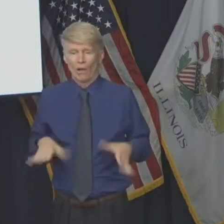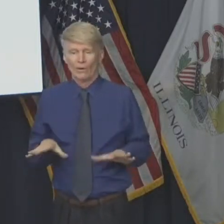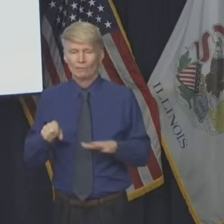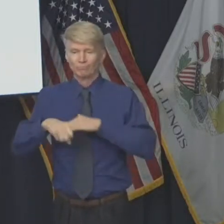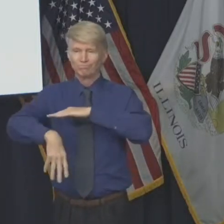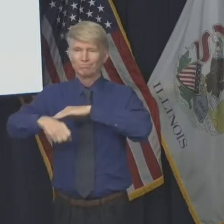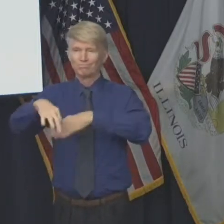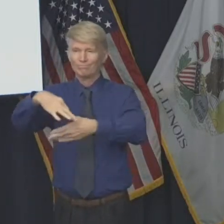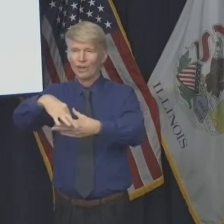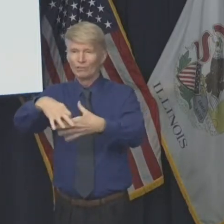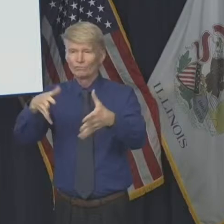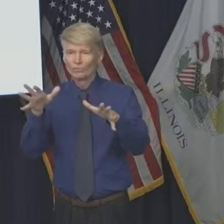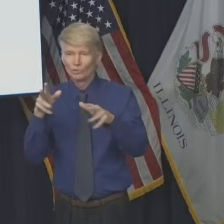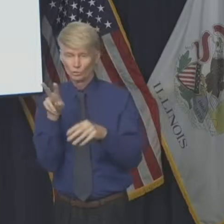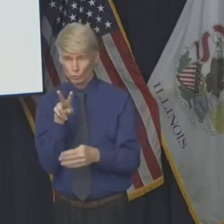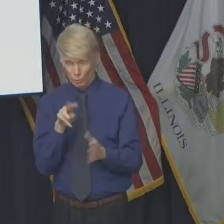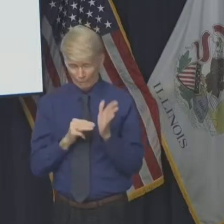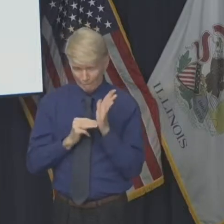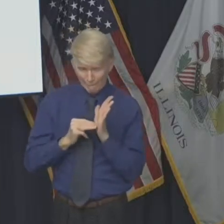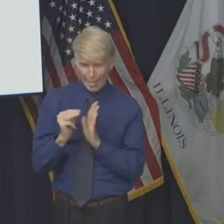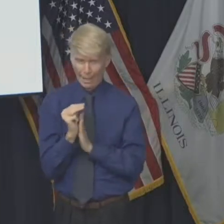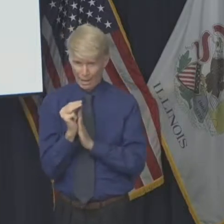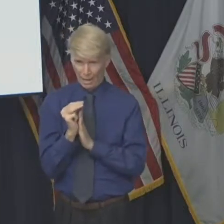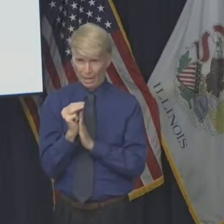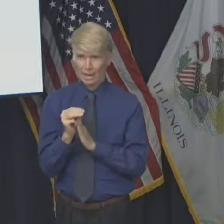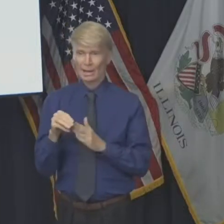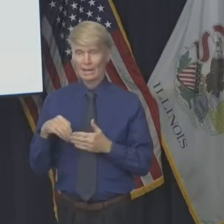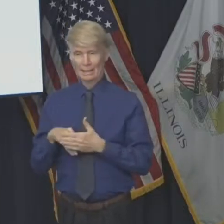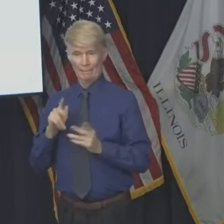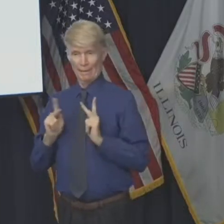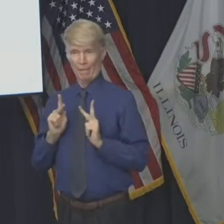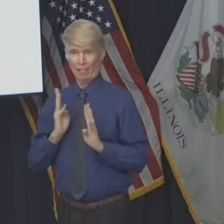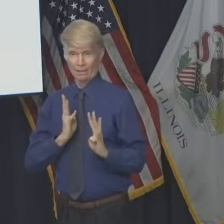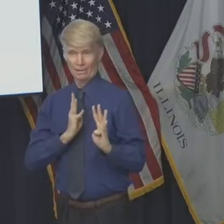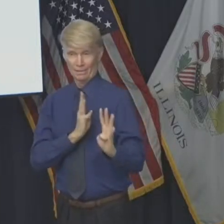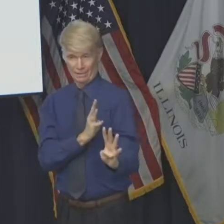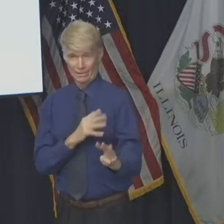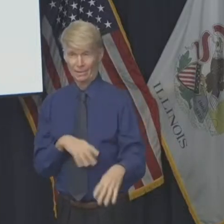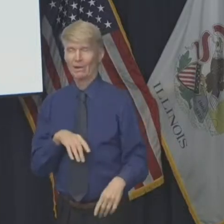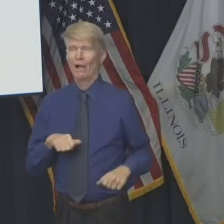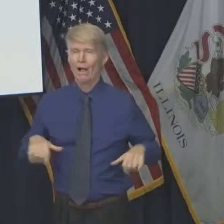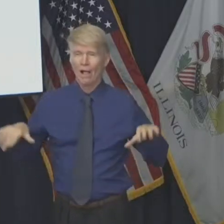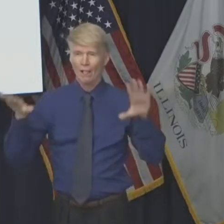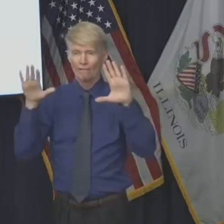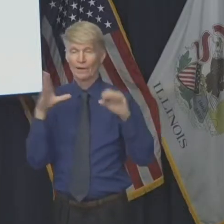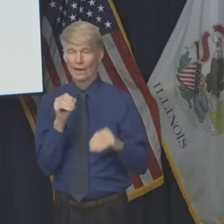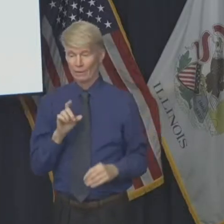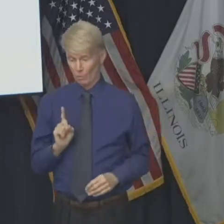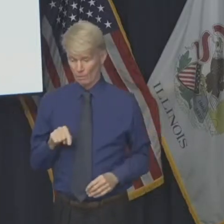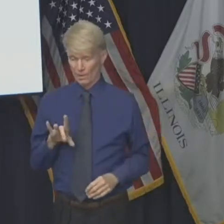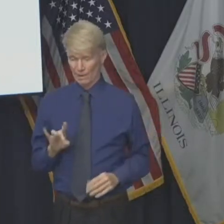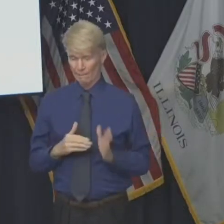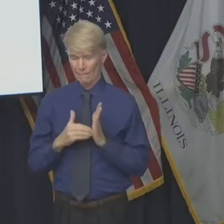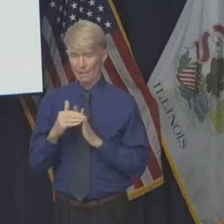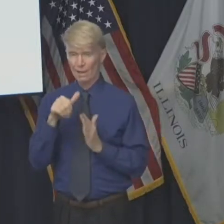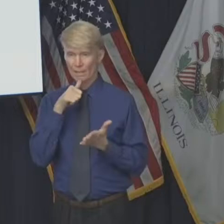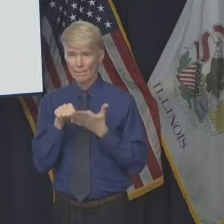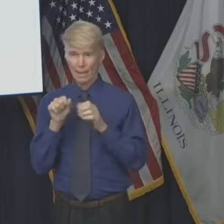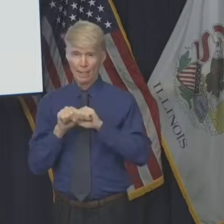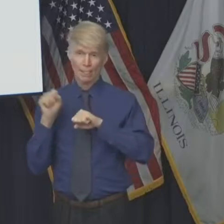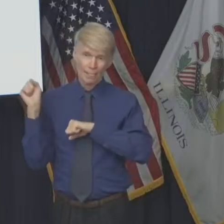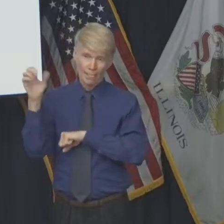nearly 2 million ballots being cast in person and more than 1.8 million ballots submitted through the